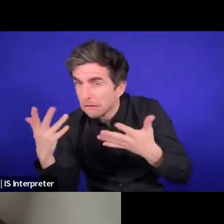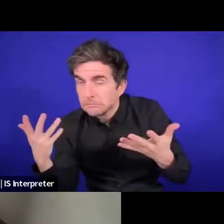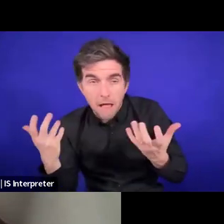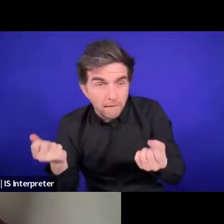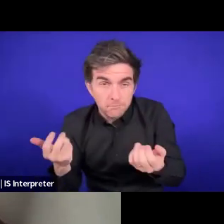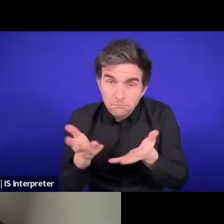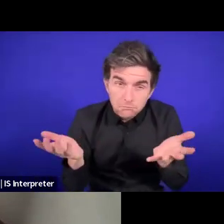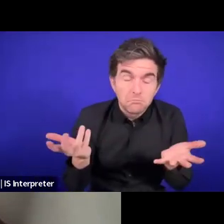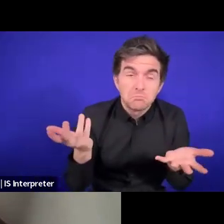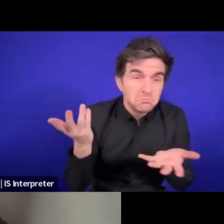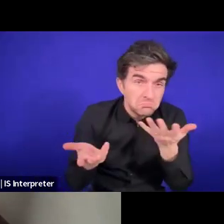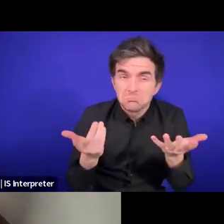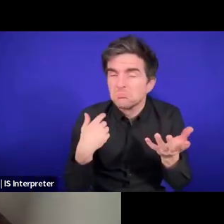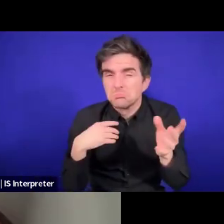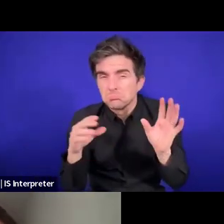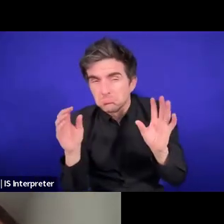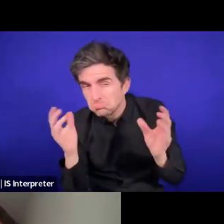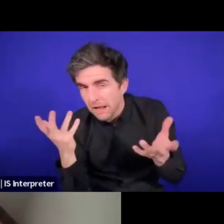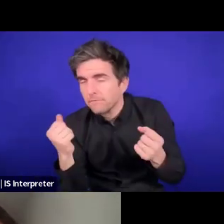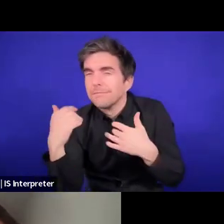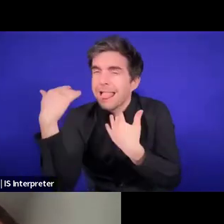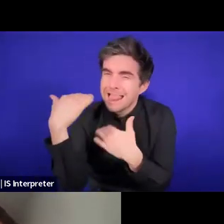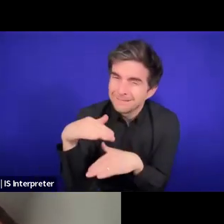recommend. But generally, this is what I can